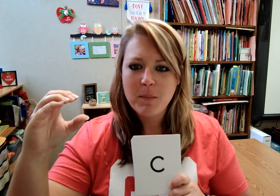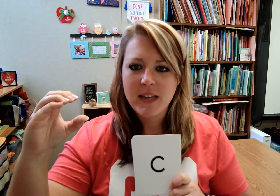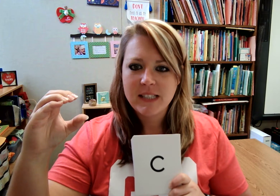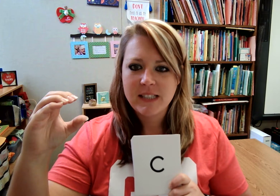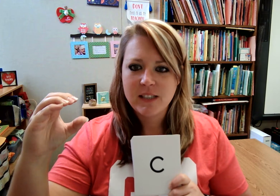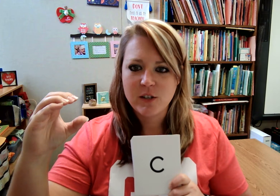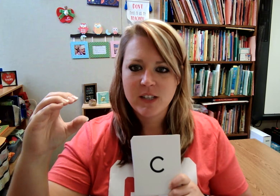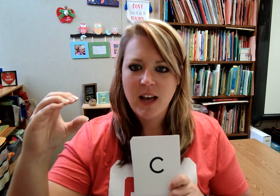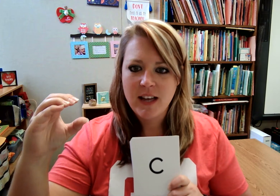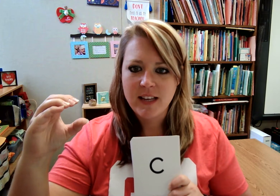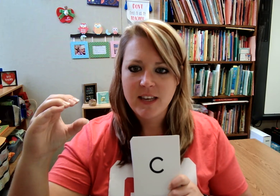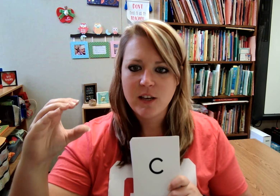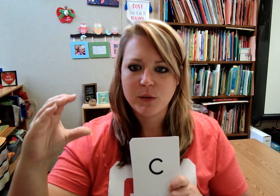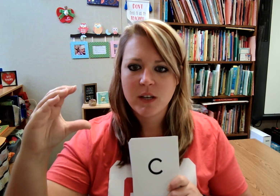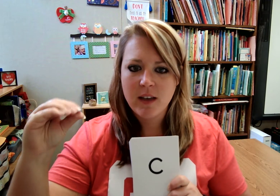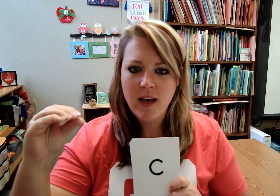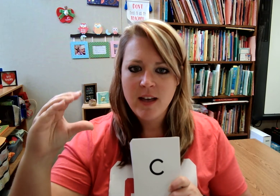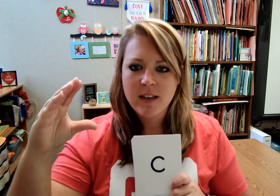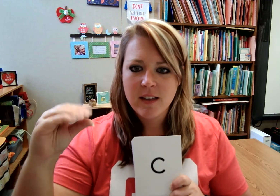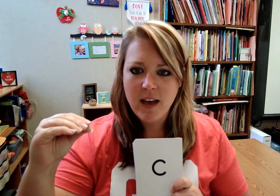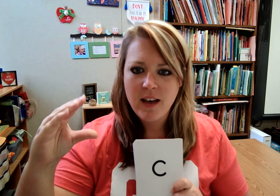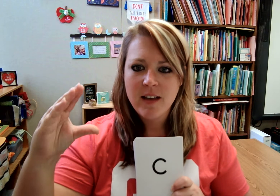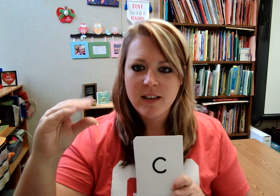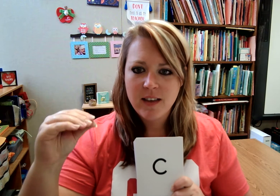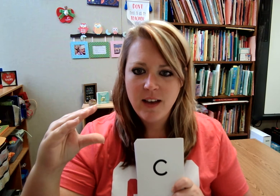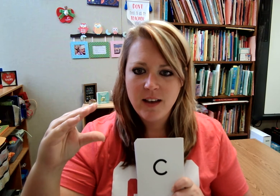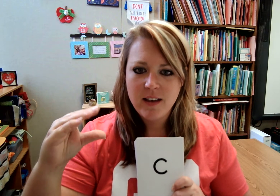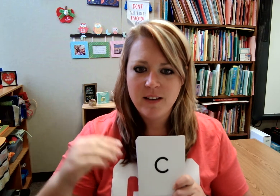like scissors cutting. He goes k, k, k.